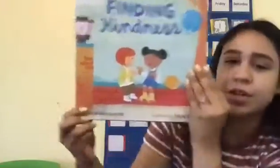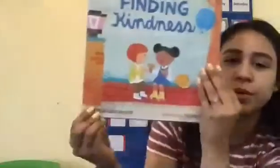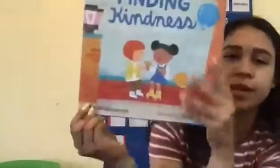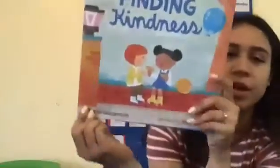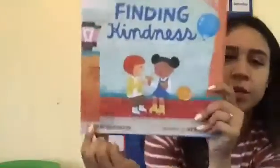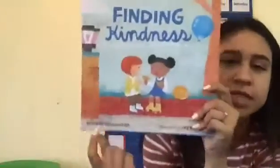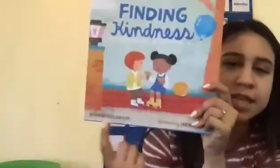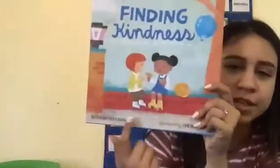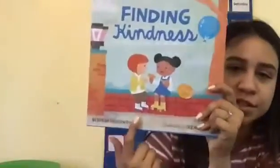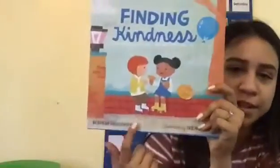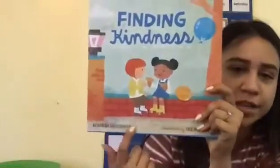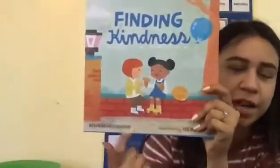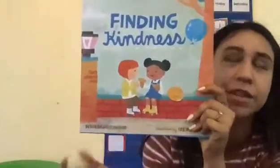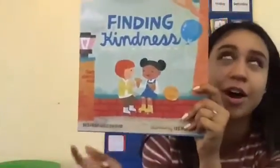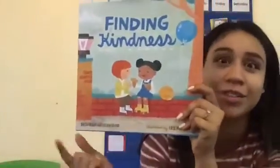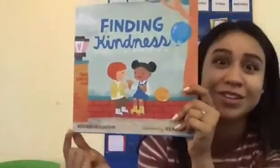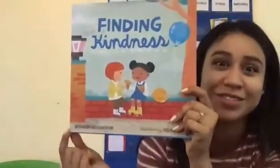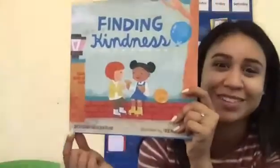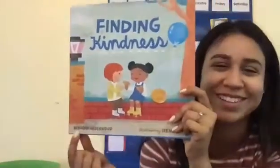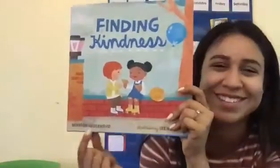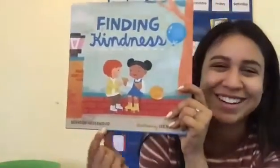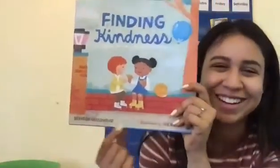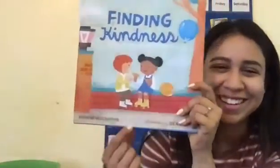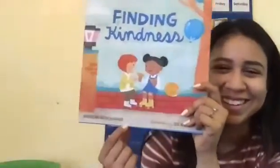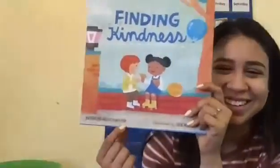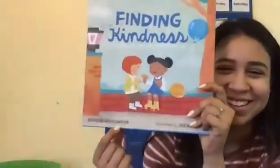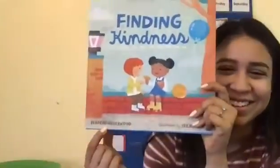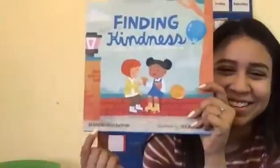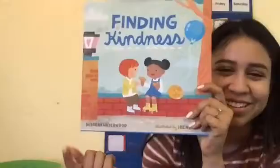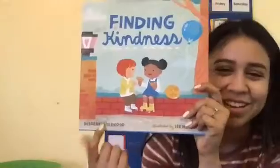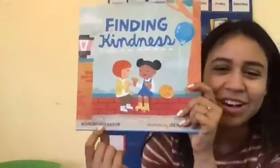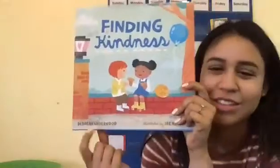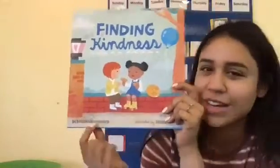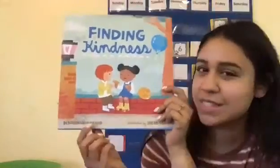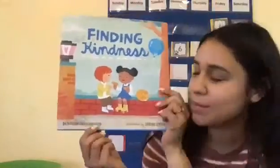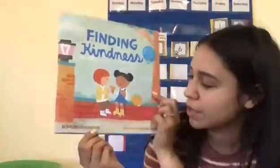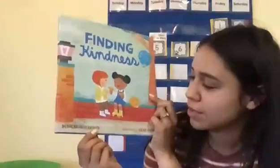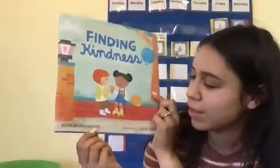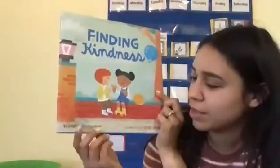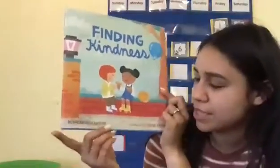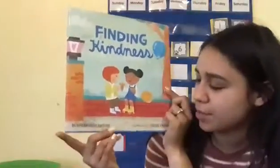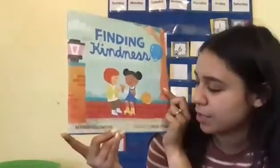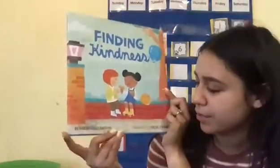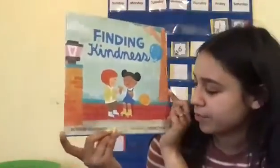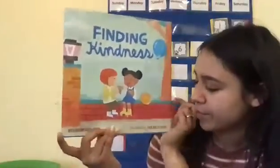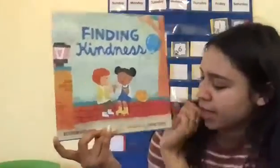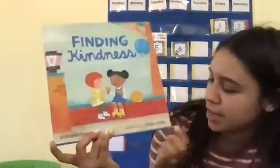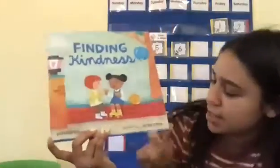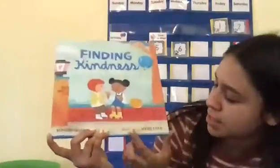Underwood. What does the author do? Sorry. The author writes the book, write the words of the book. And this